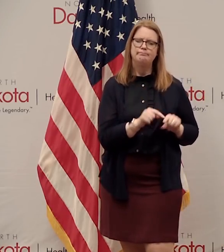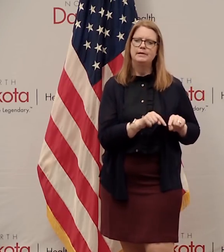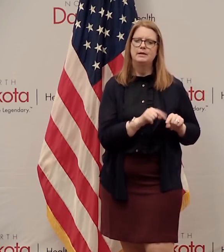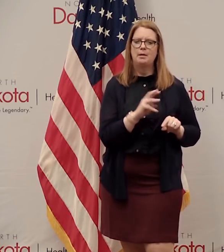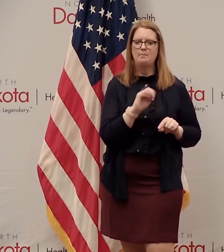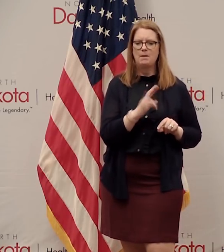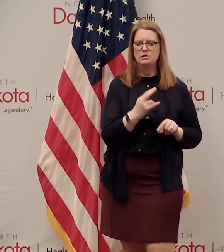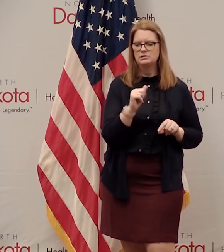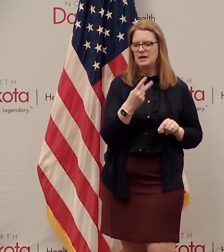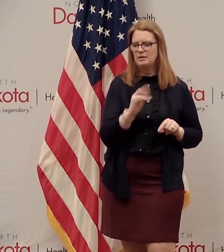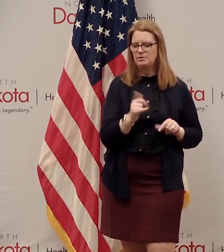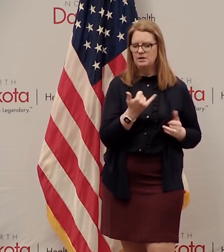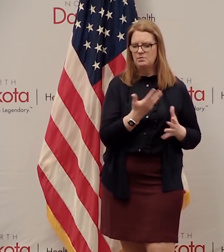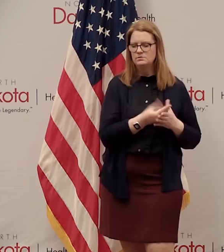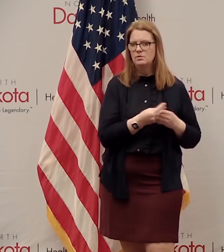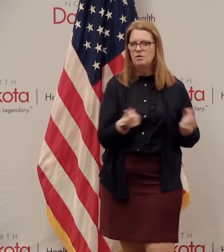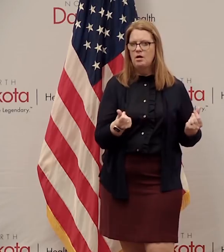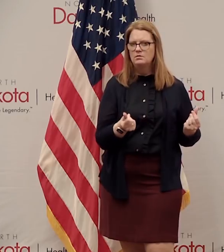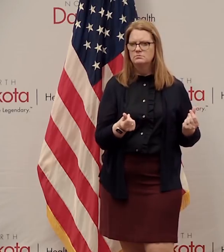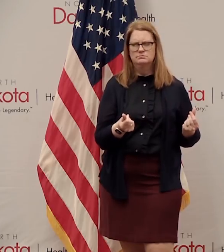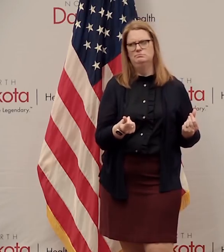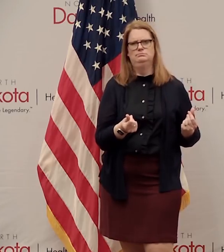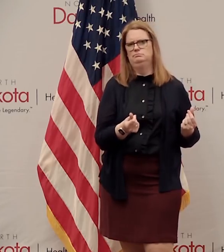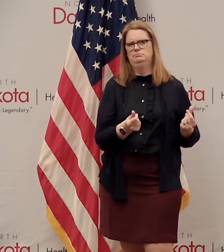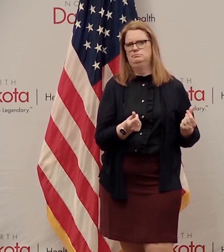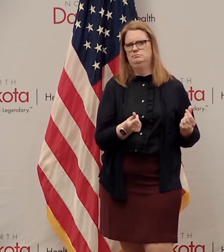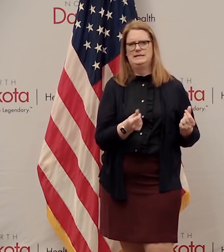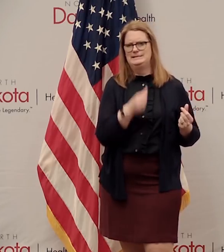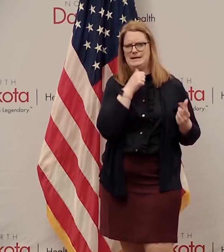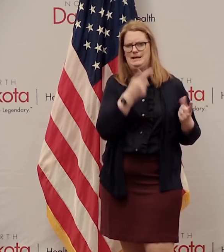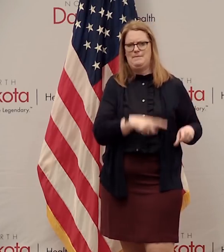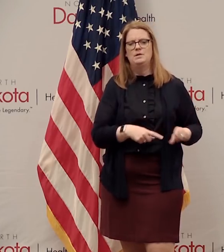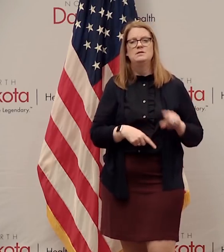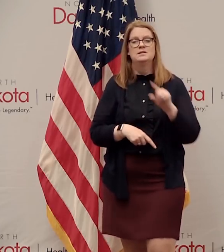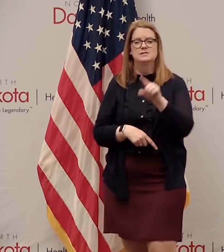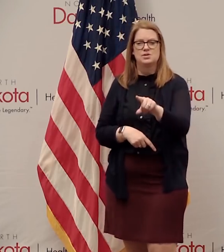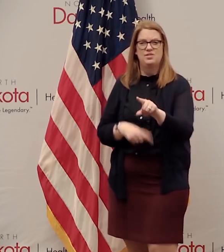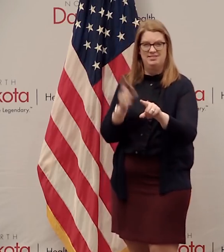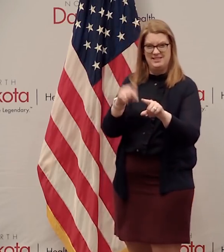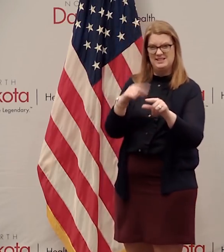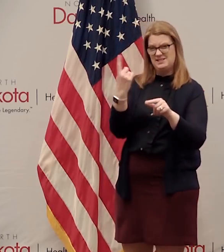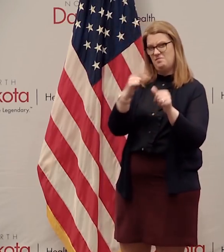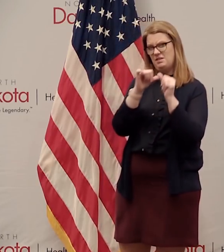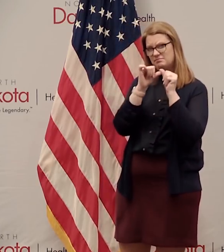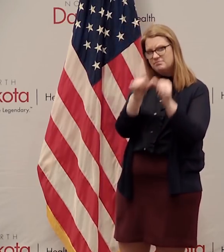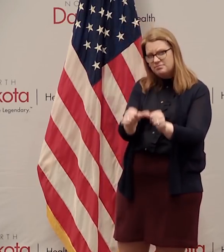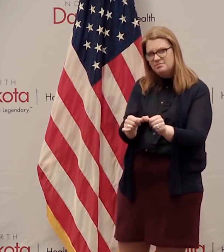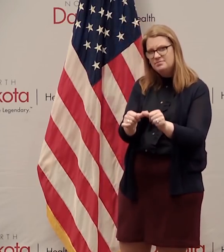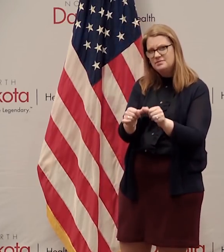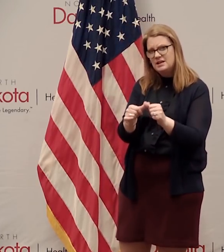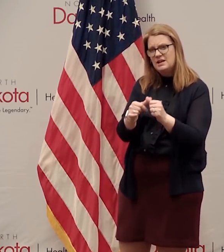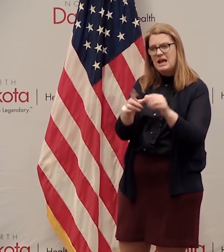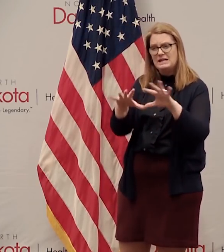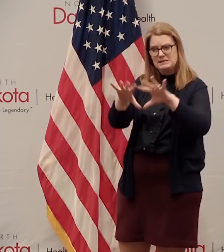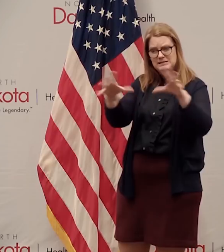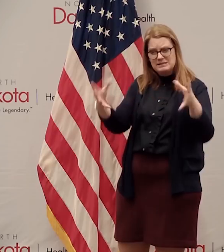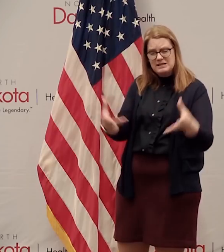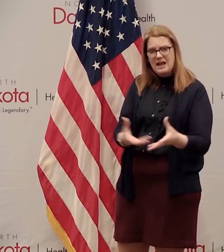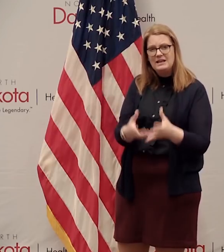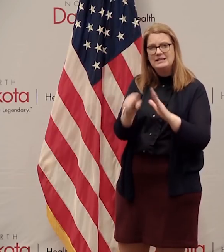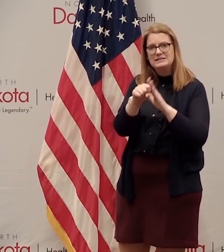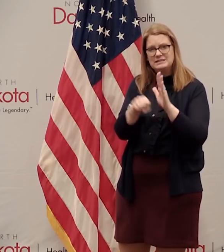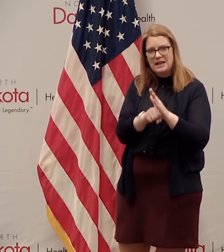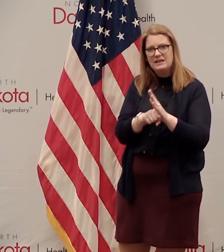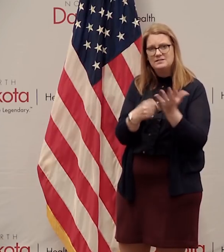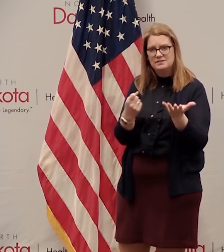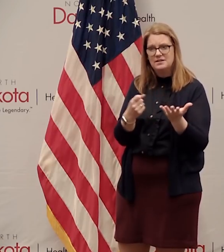and April and now it's gone in May. No, it's not like that. I mean, we've got to be managing this as a society and as a state for until,